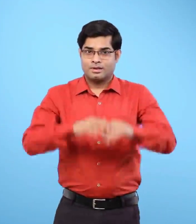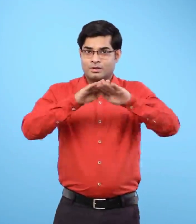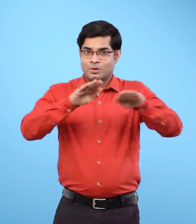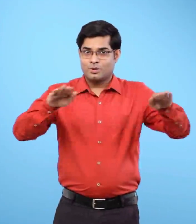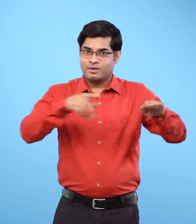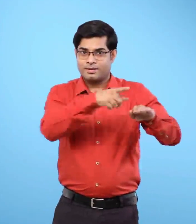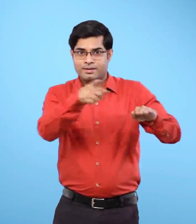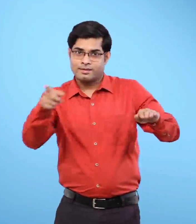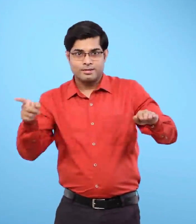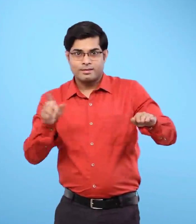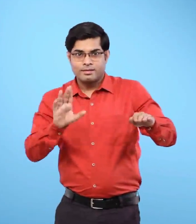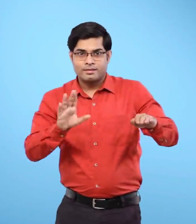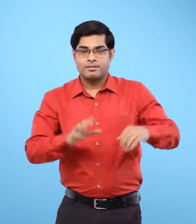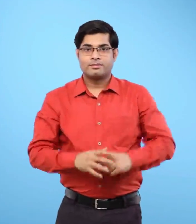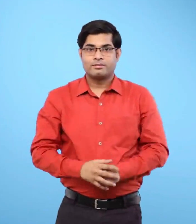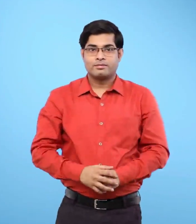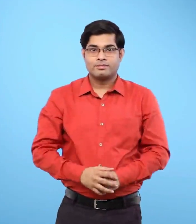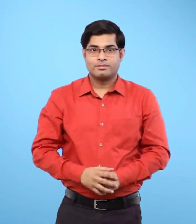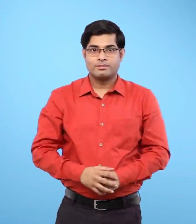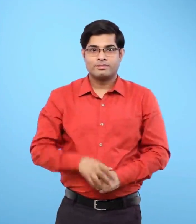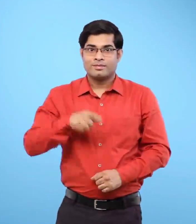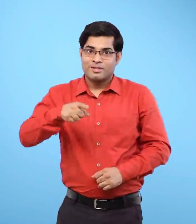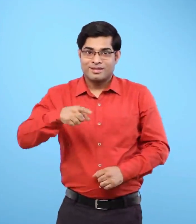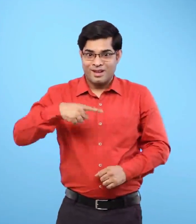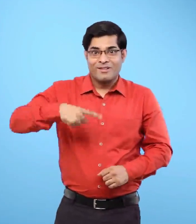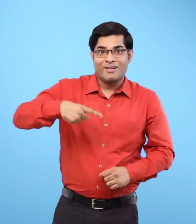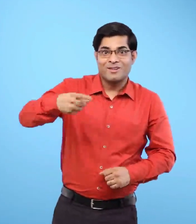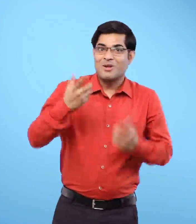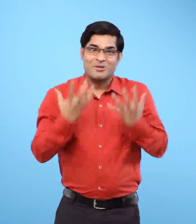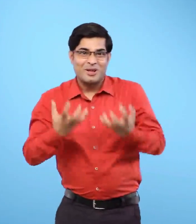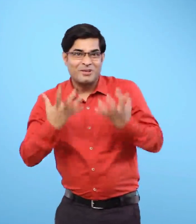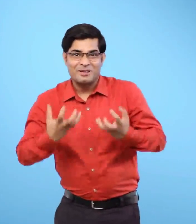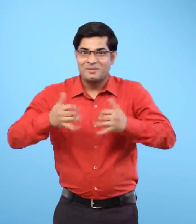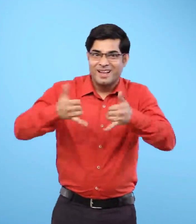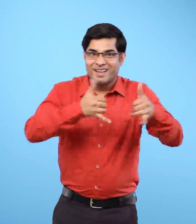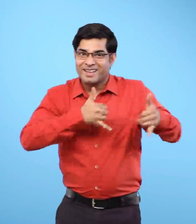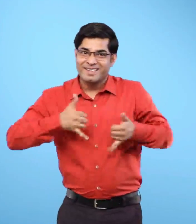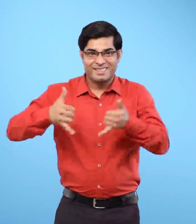How many children would like to have a games period every day?